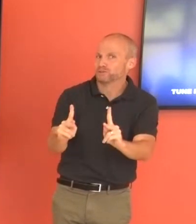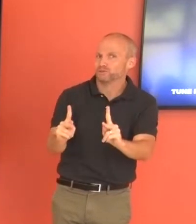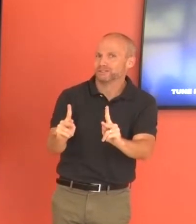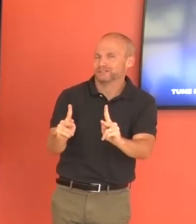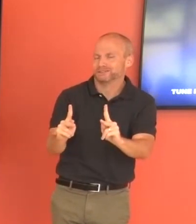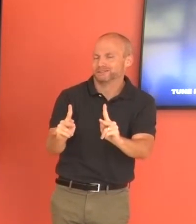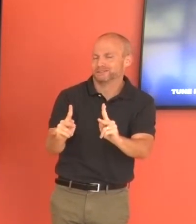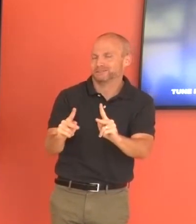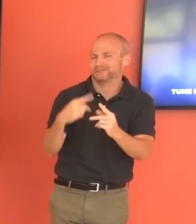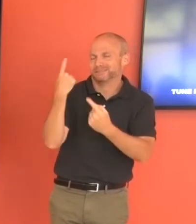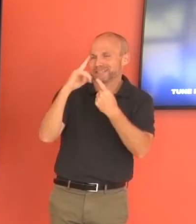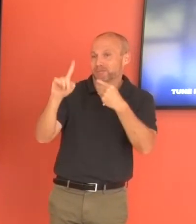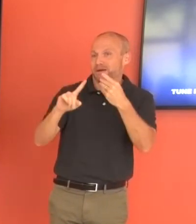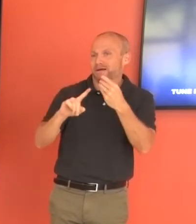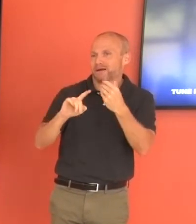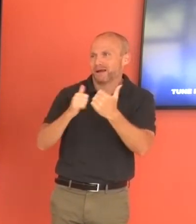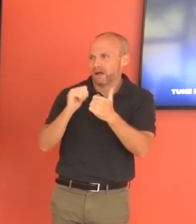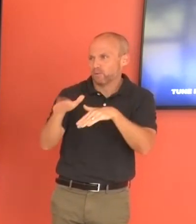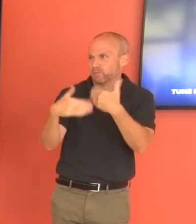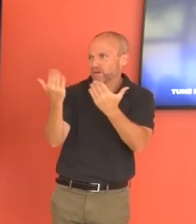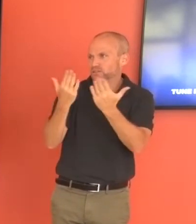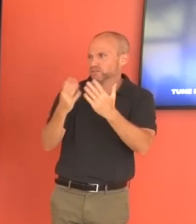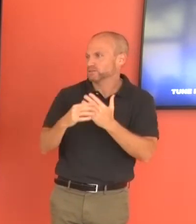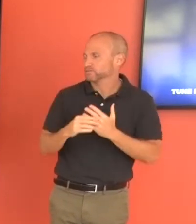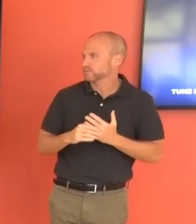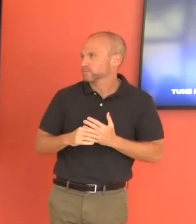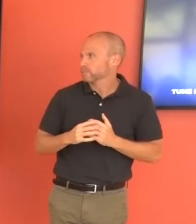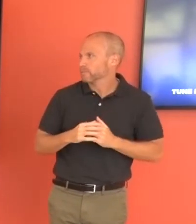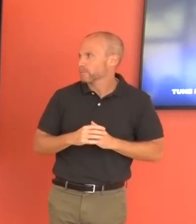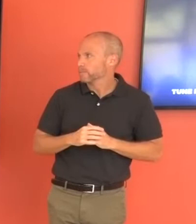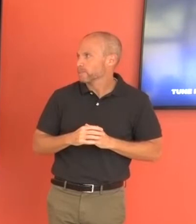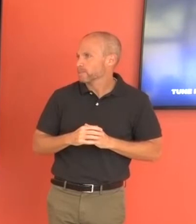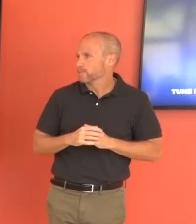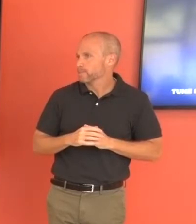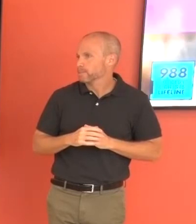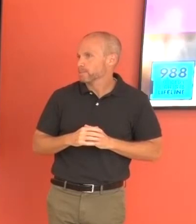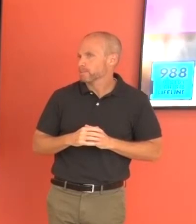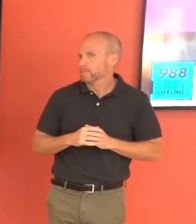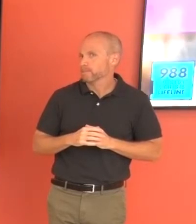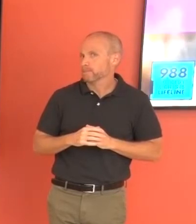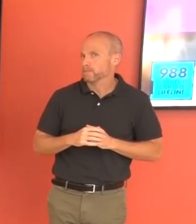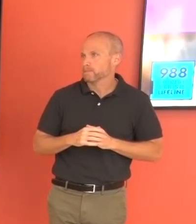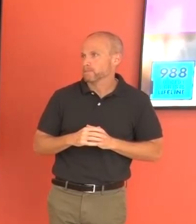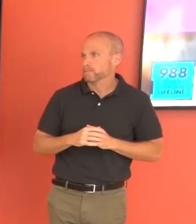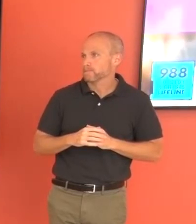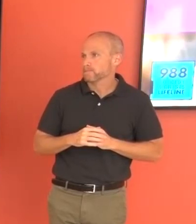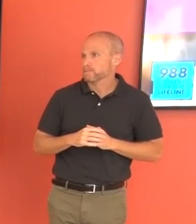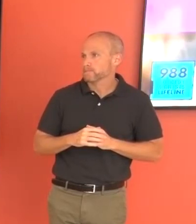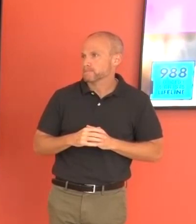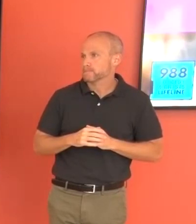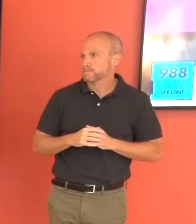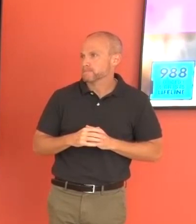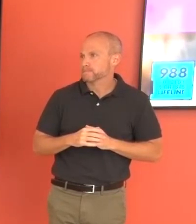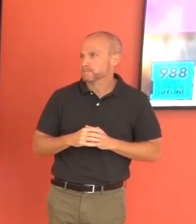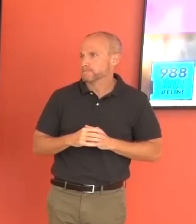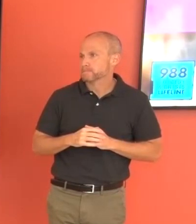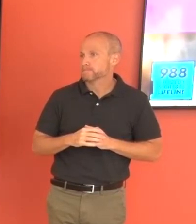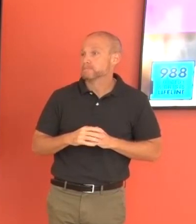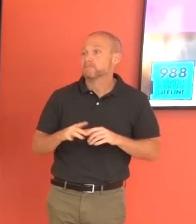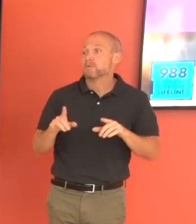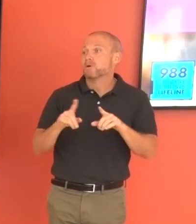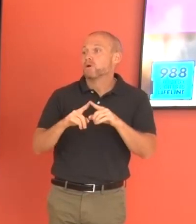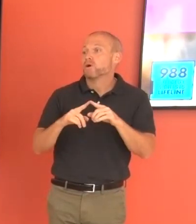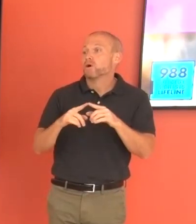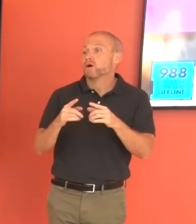think about how we do everything. You know, on the other end, too, is that it gives us opportunities